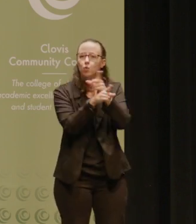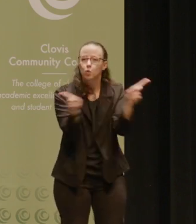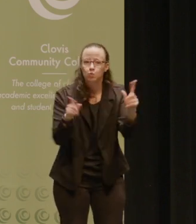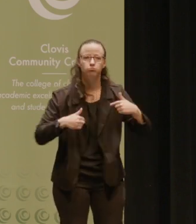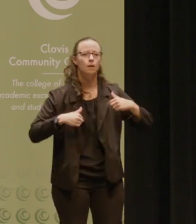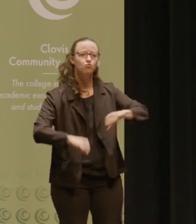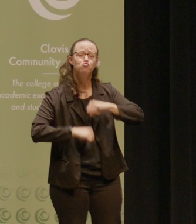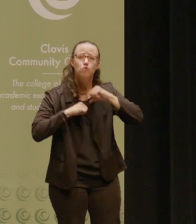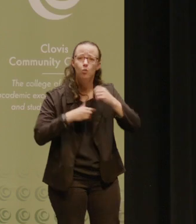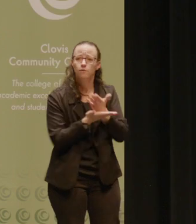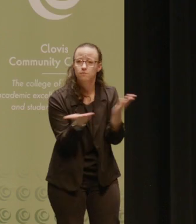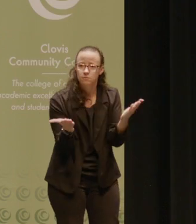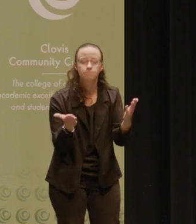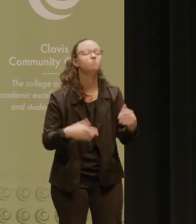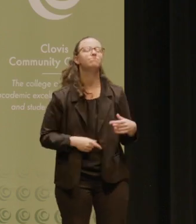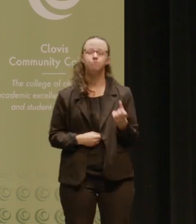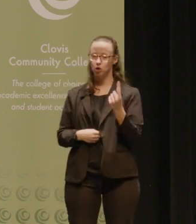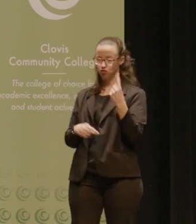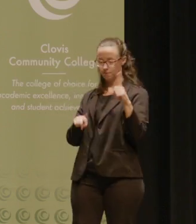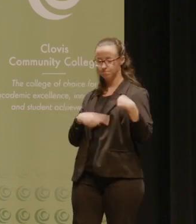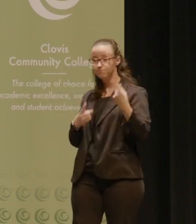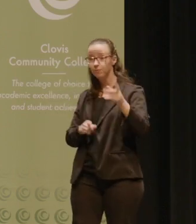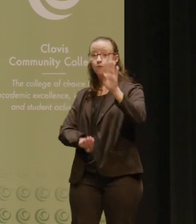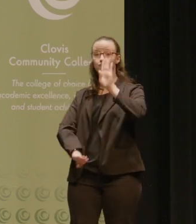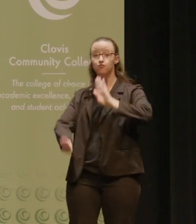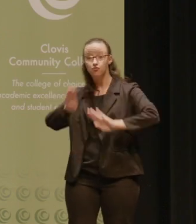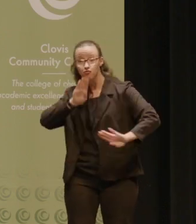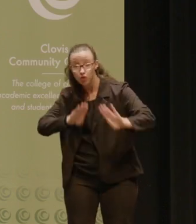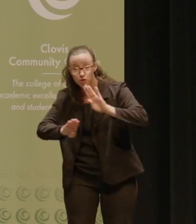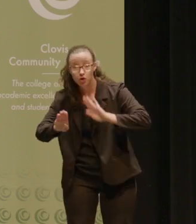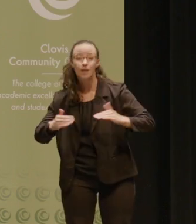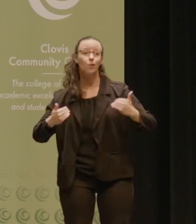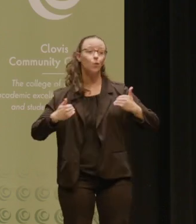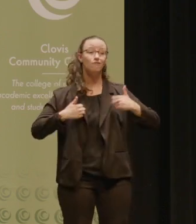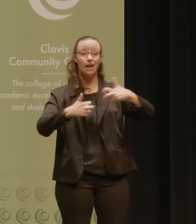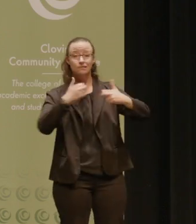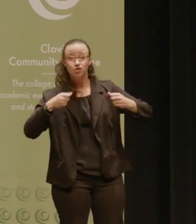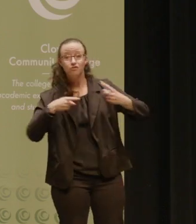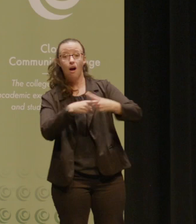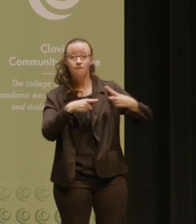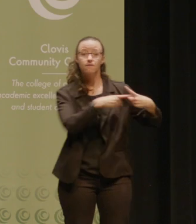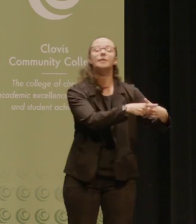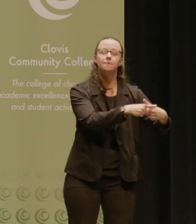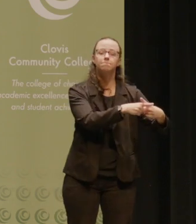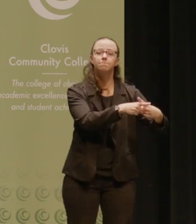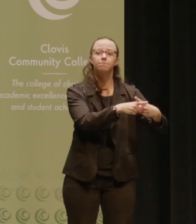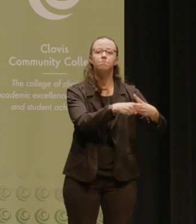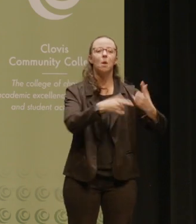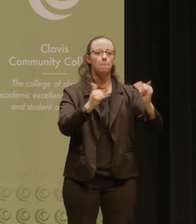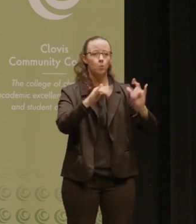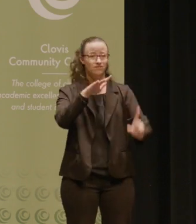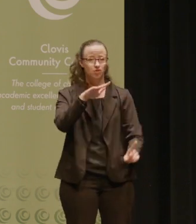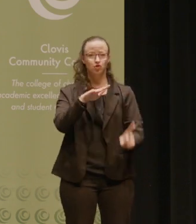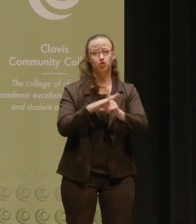am. Because even though it's been frustrating at times and we've had conflict at times, we have showed